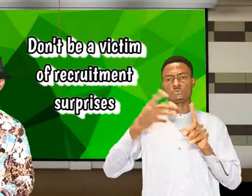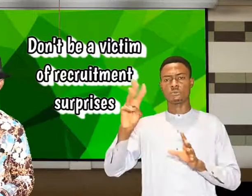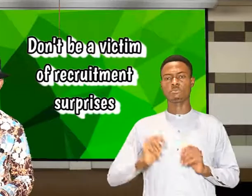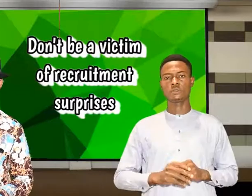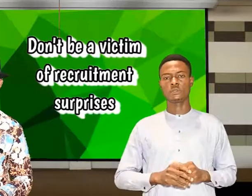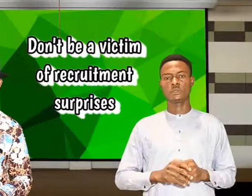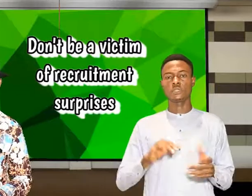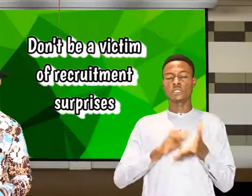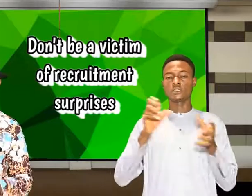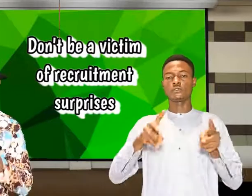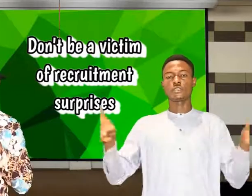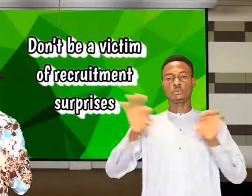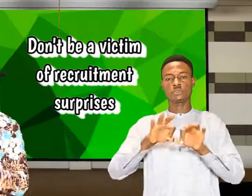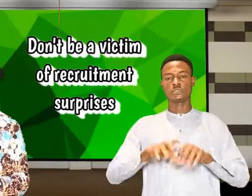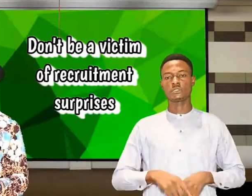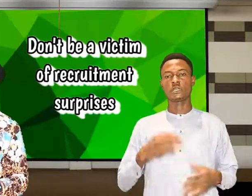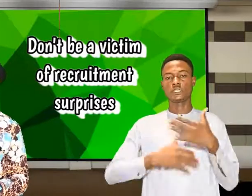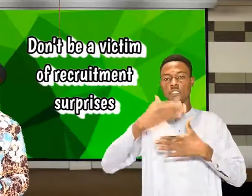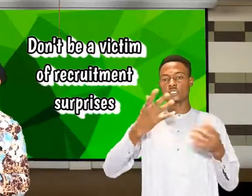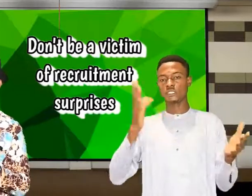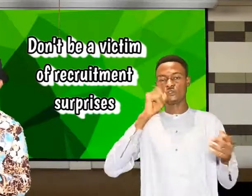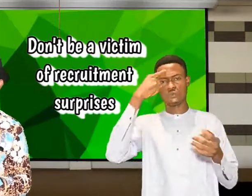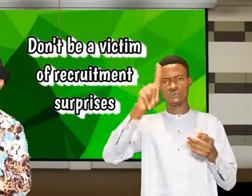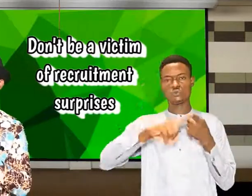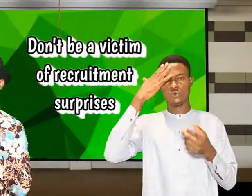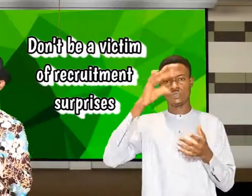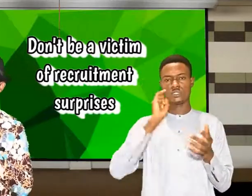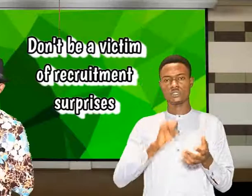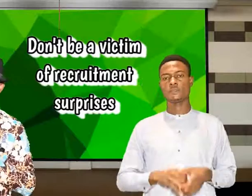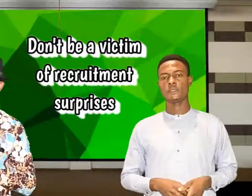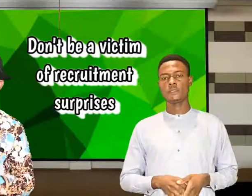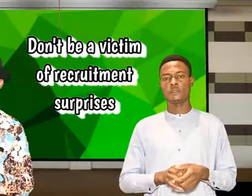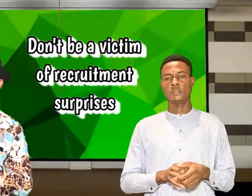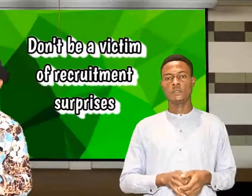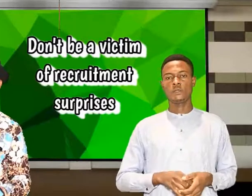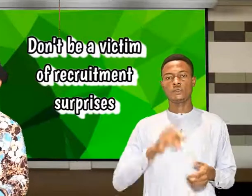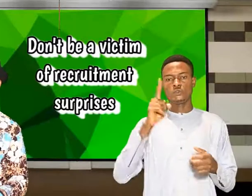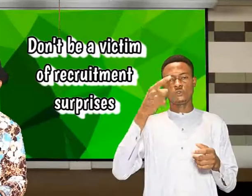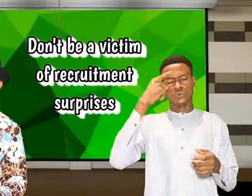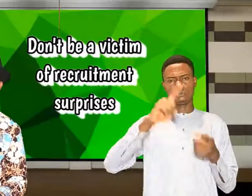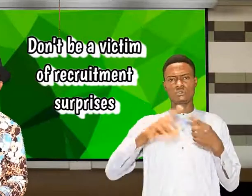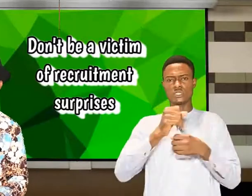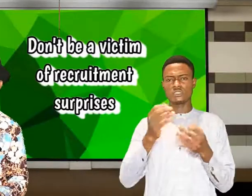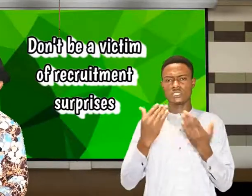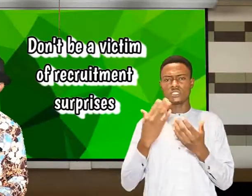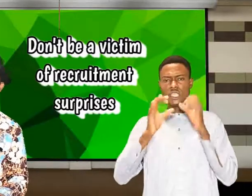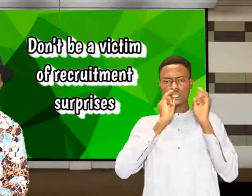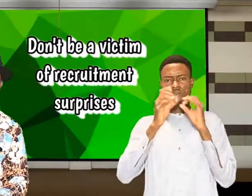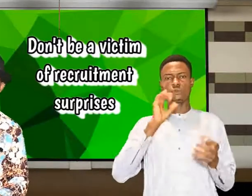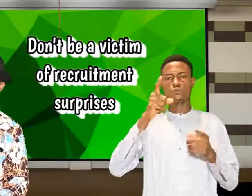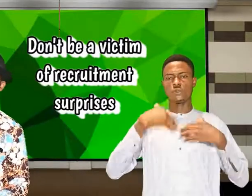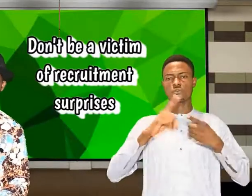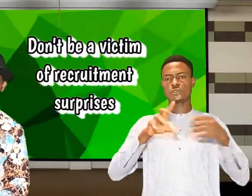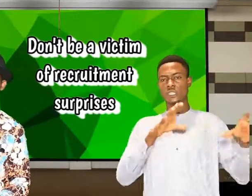very important. And the next thing for you to know, in order to ace an interview, will be for you to get ready for